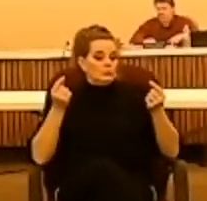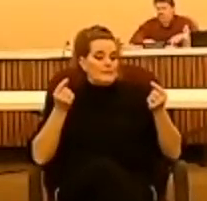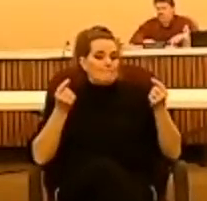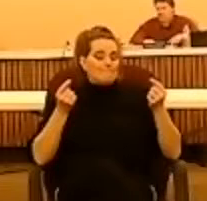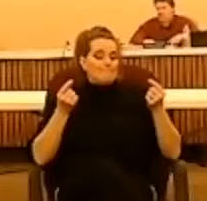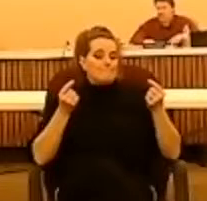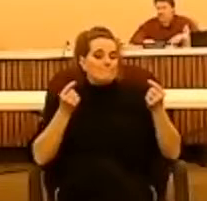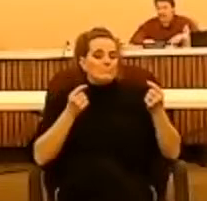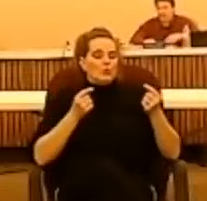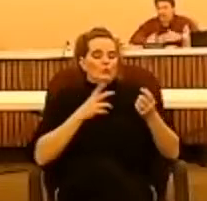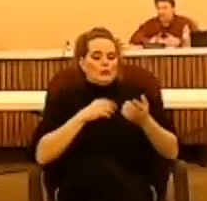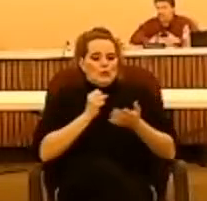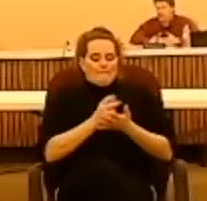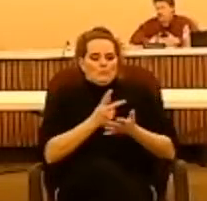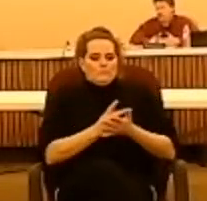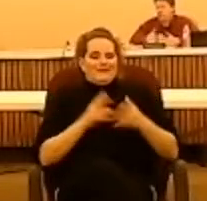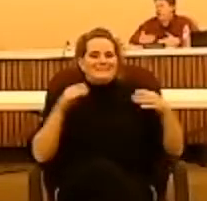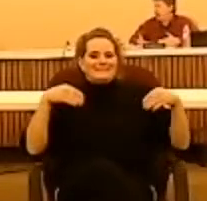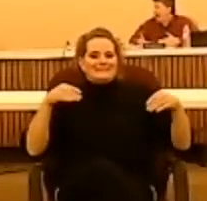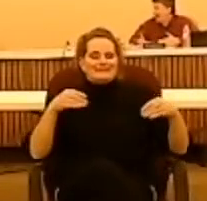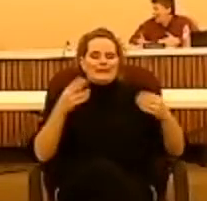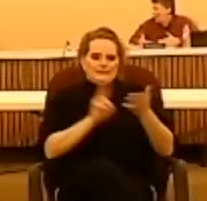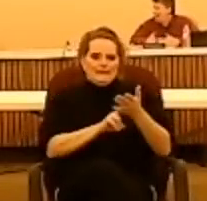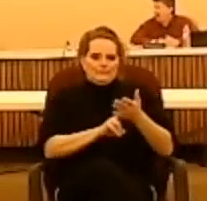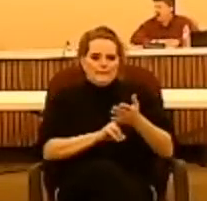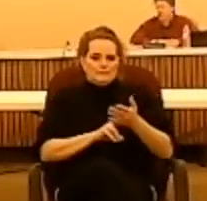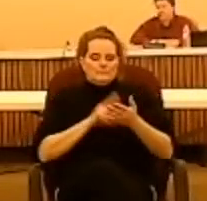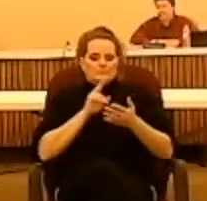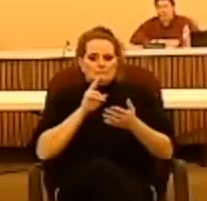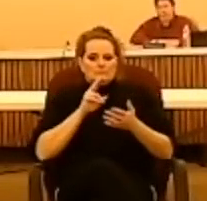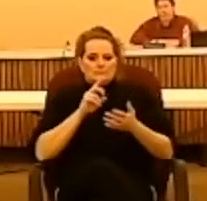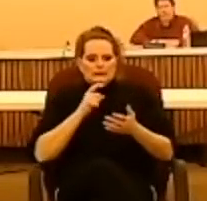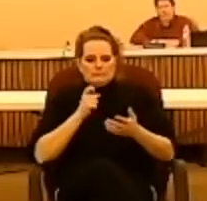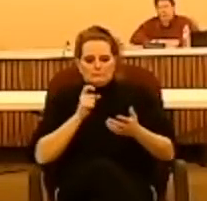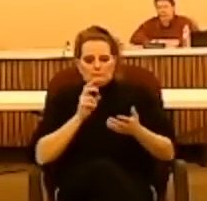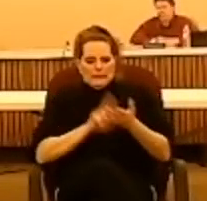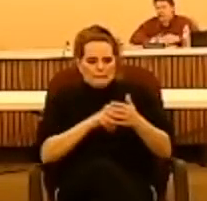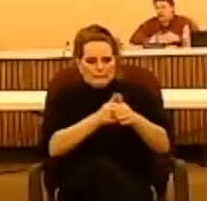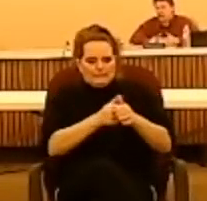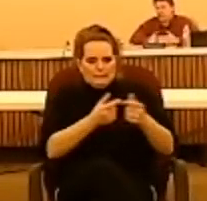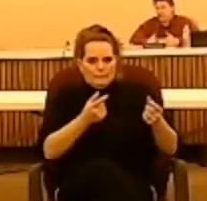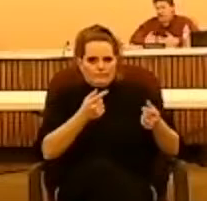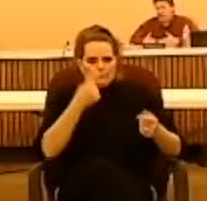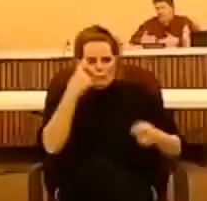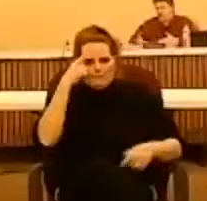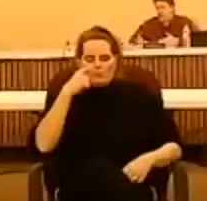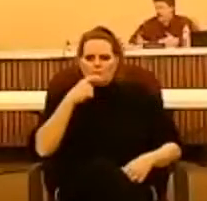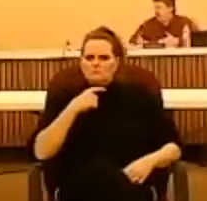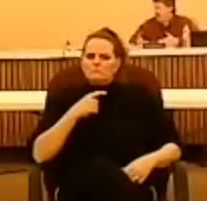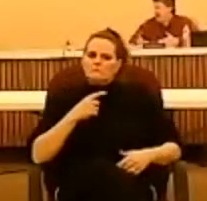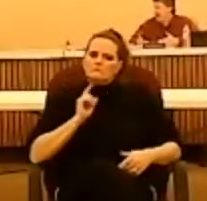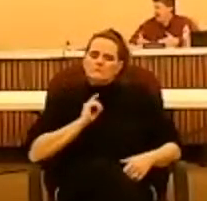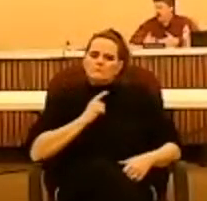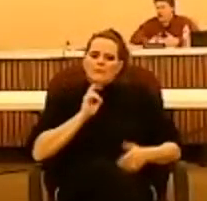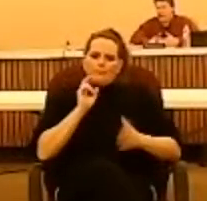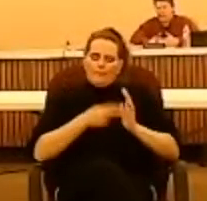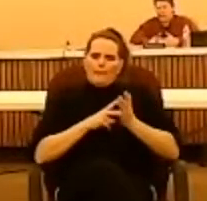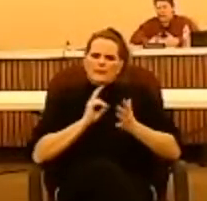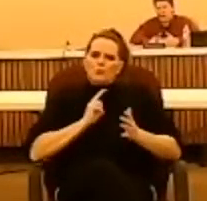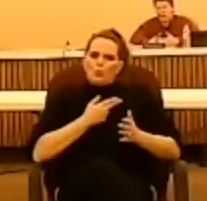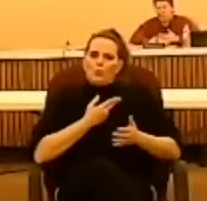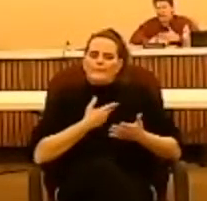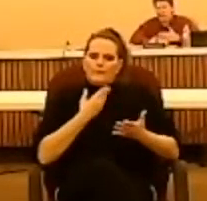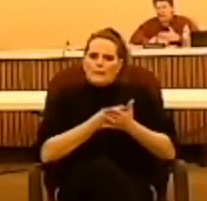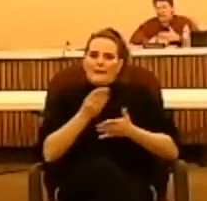we're approving is a sales contract, which basically says we're going to buy it. And then, like I said, we've got a bunch of steps to get to that point.